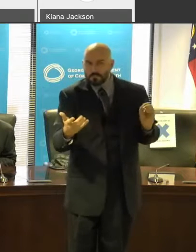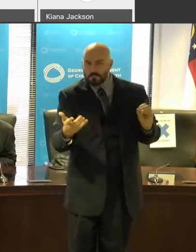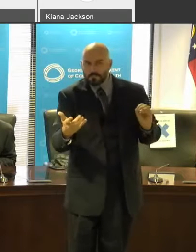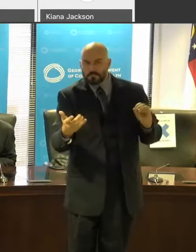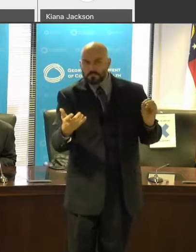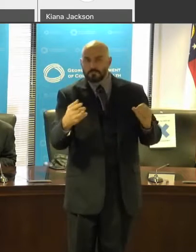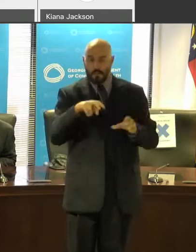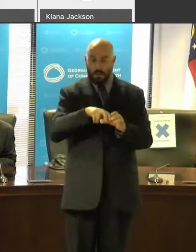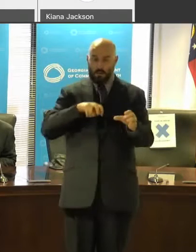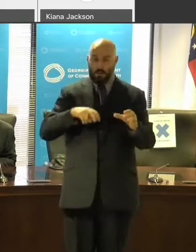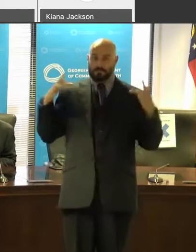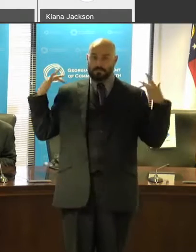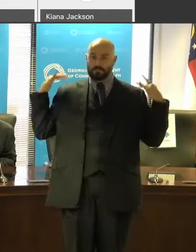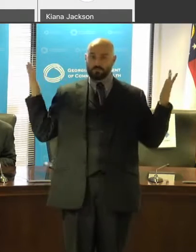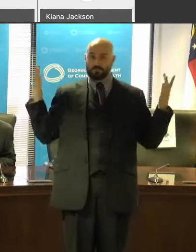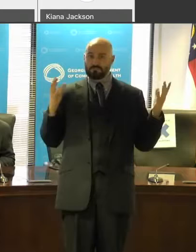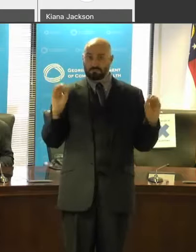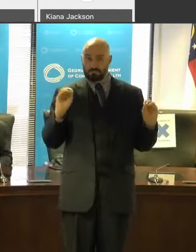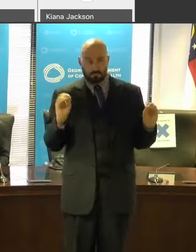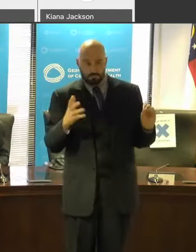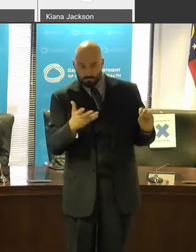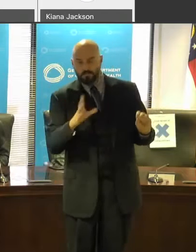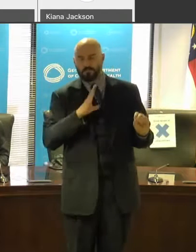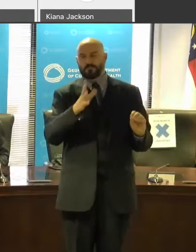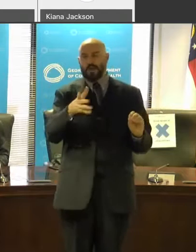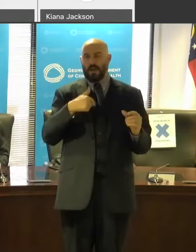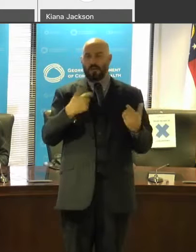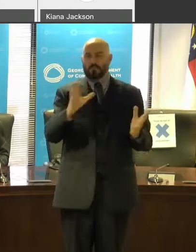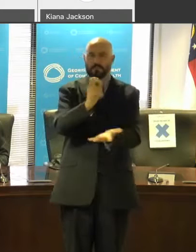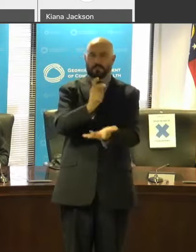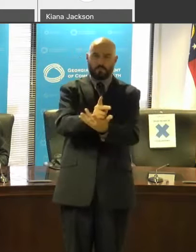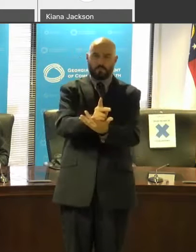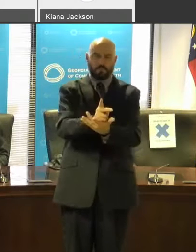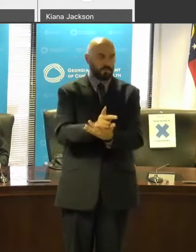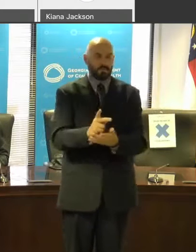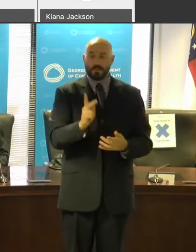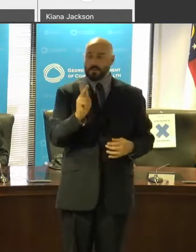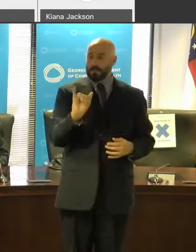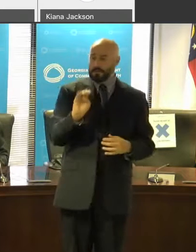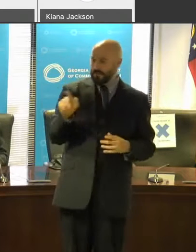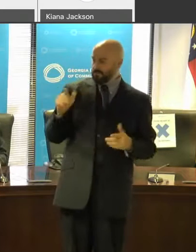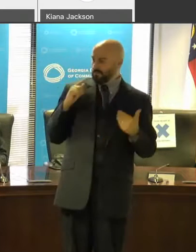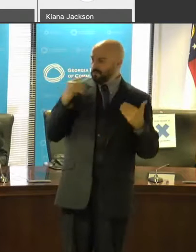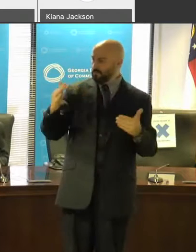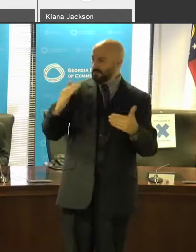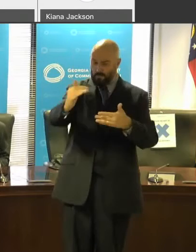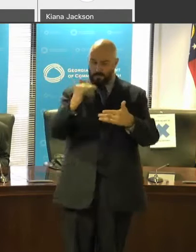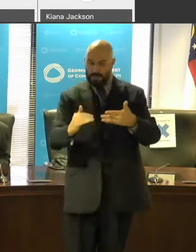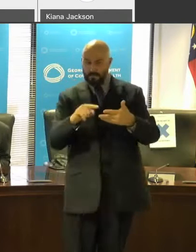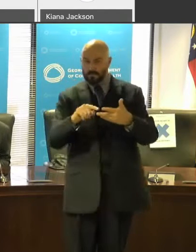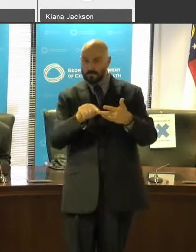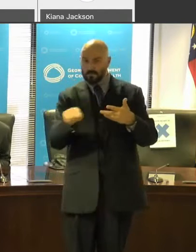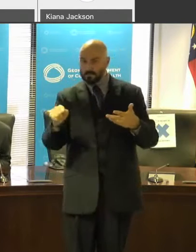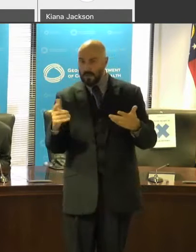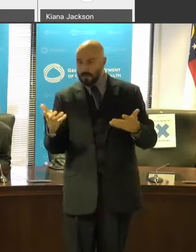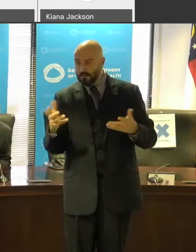Abstentions? Hearing none, it is approved. Kim, you may proceed to your next item, please. Okay, so